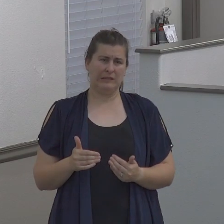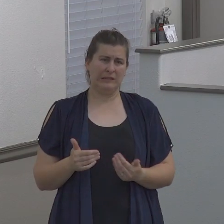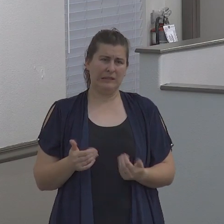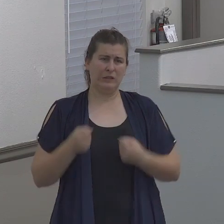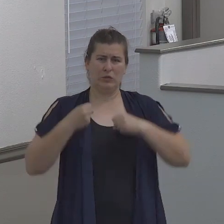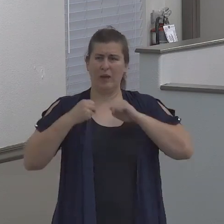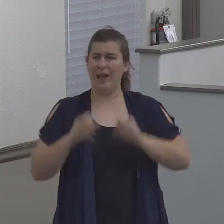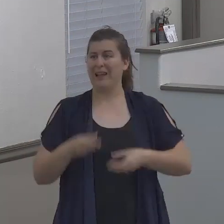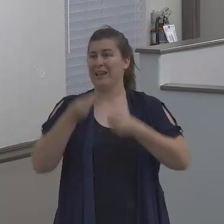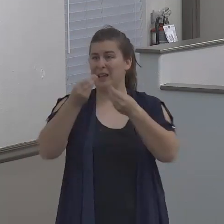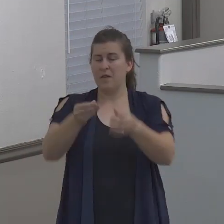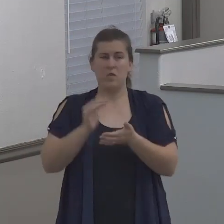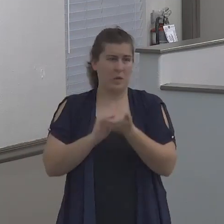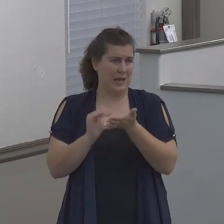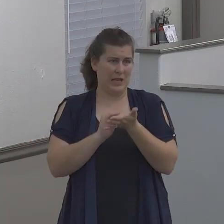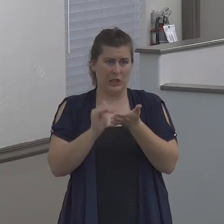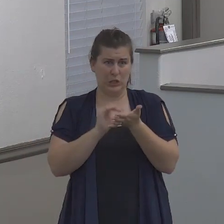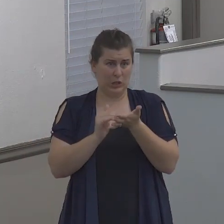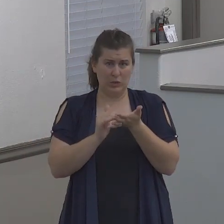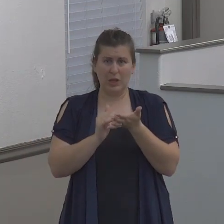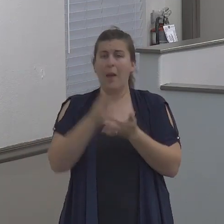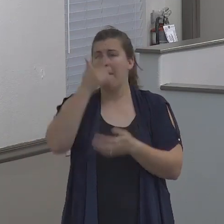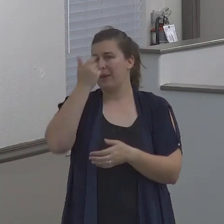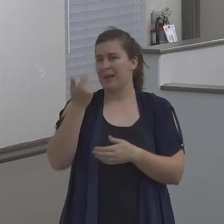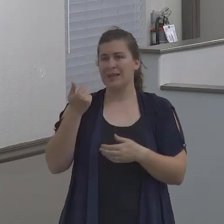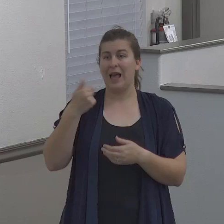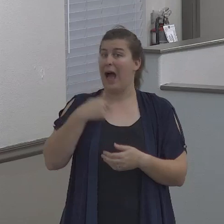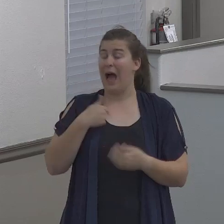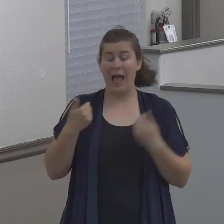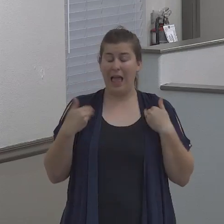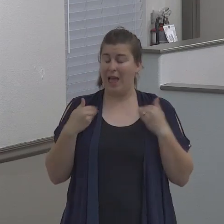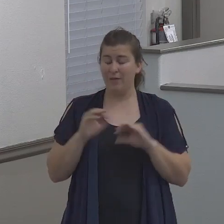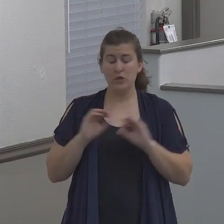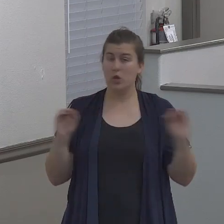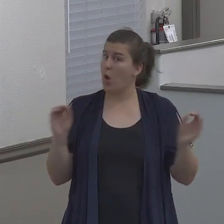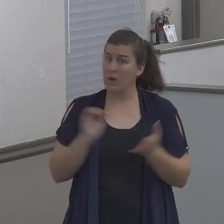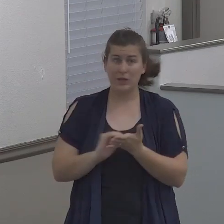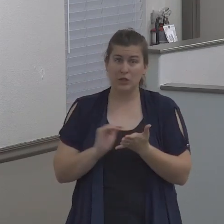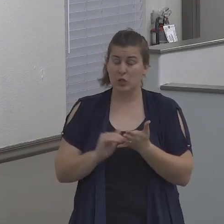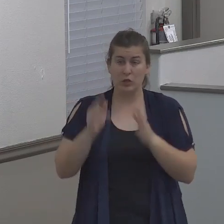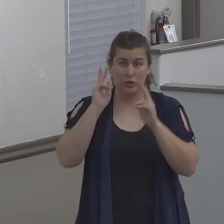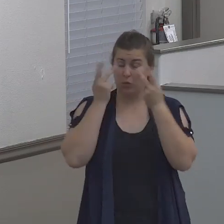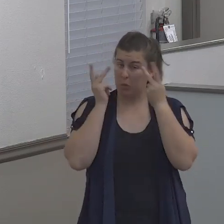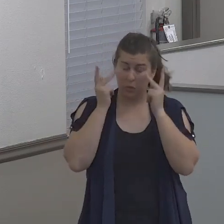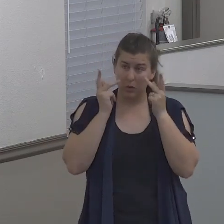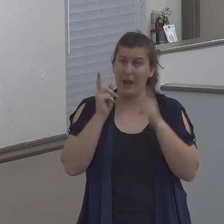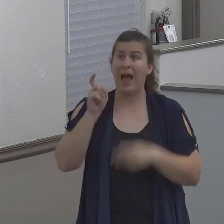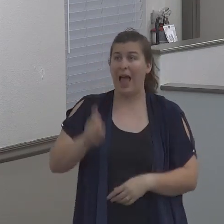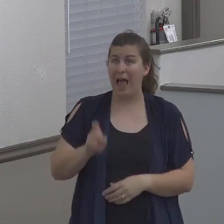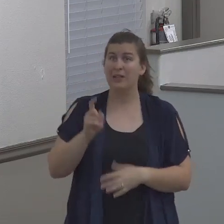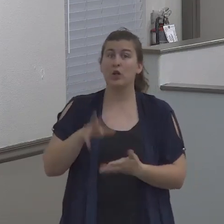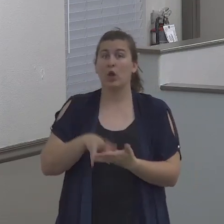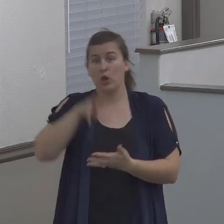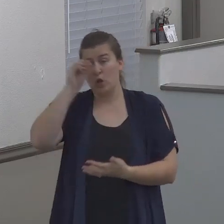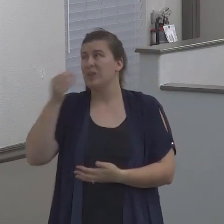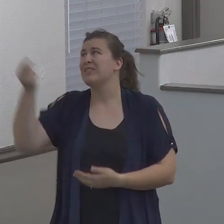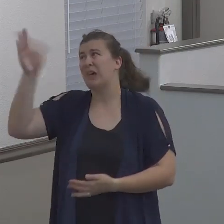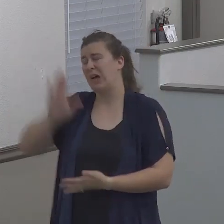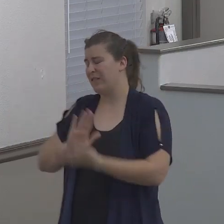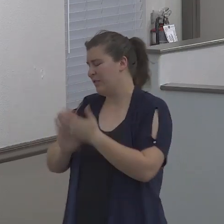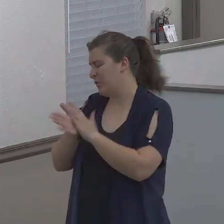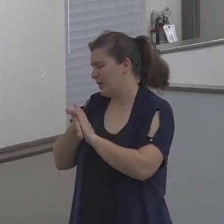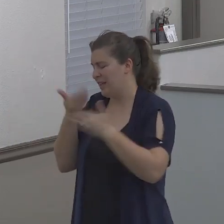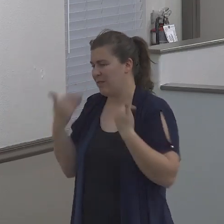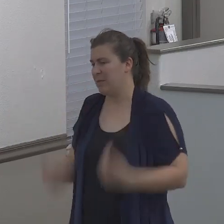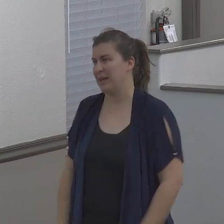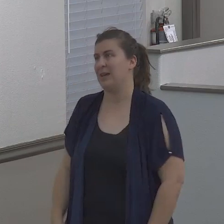that to try to give anybody an excuse here, because there's no excuse for me. I've